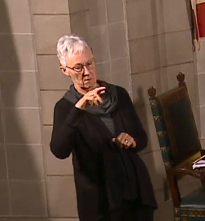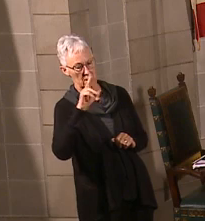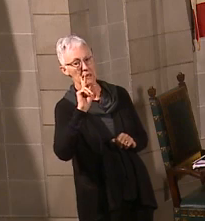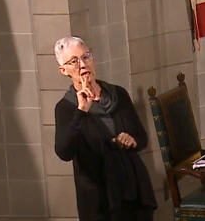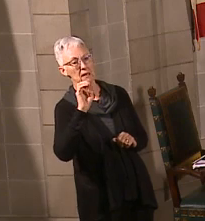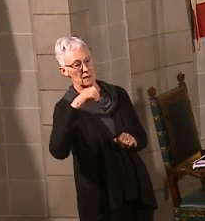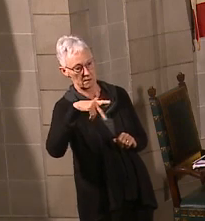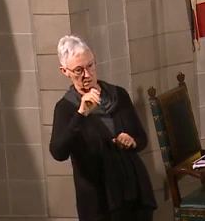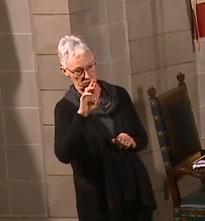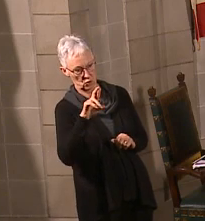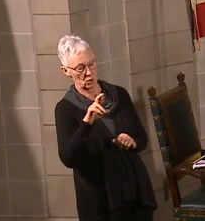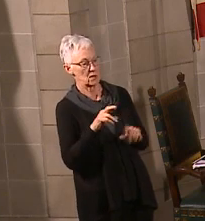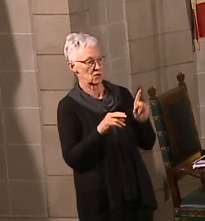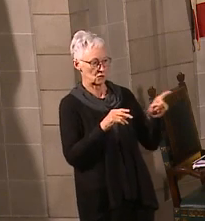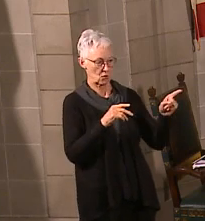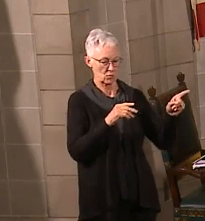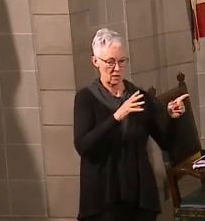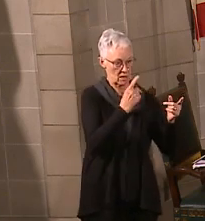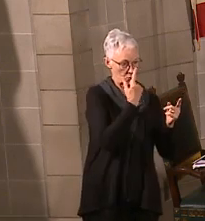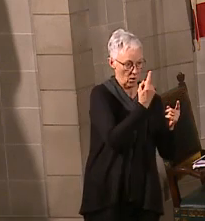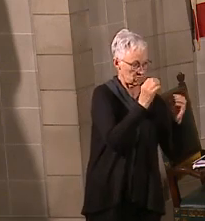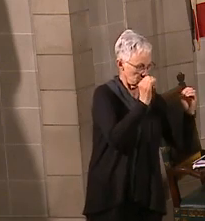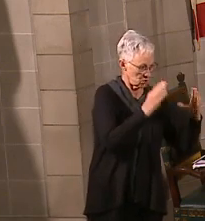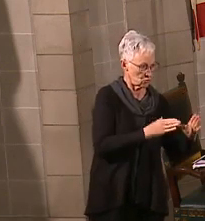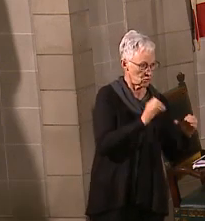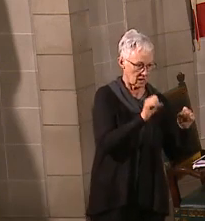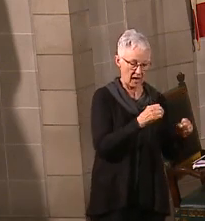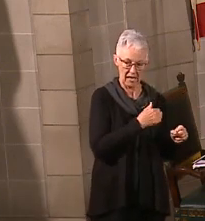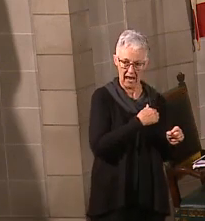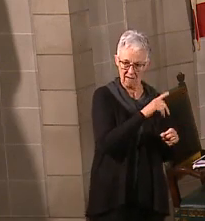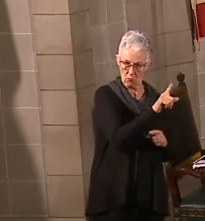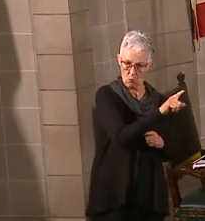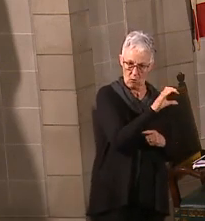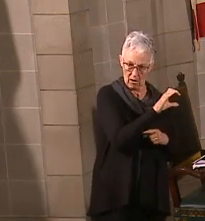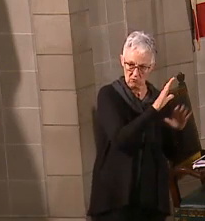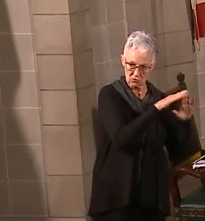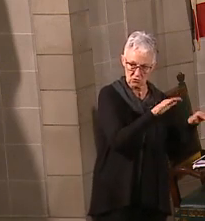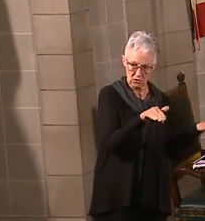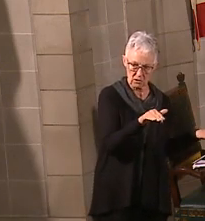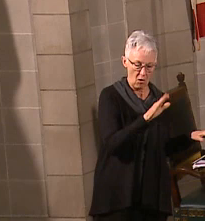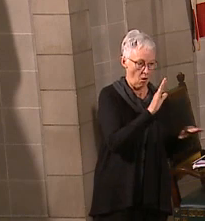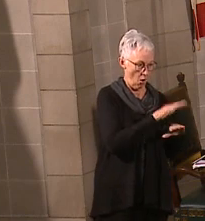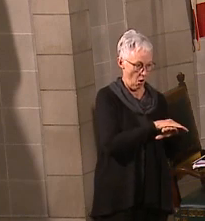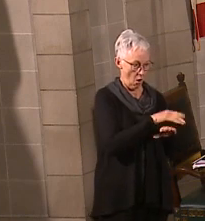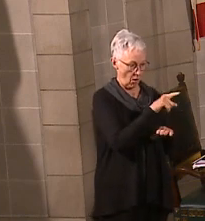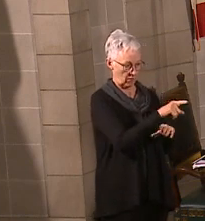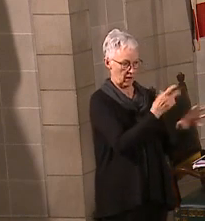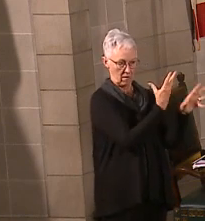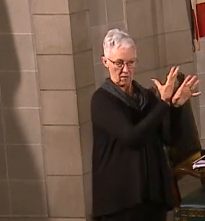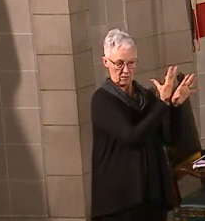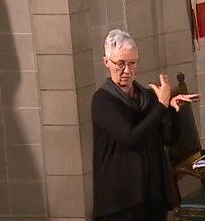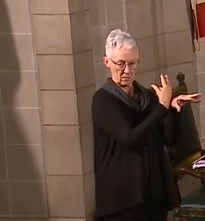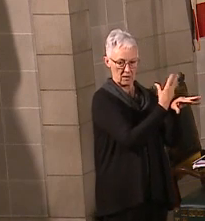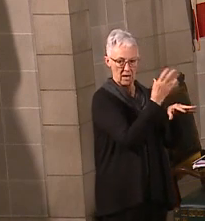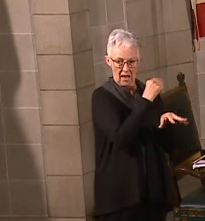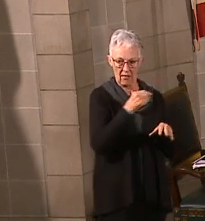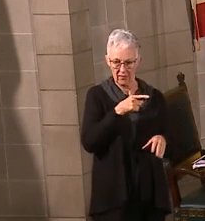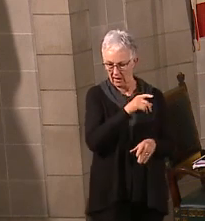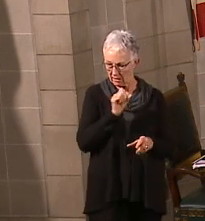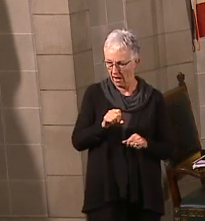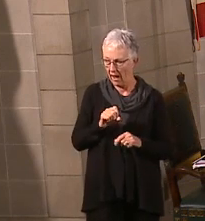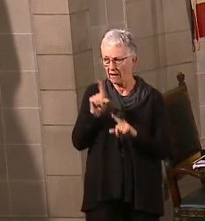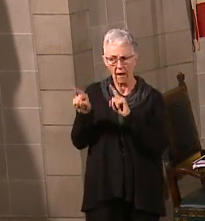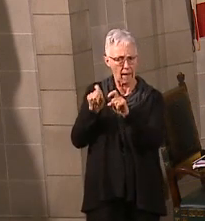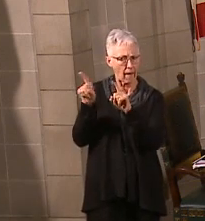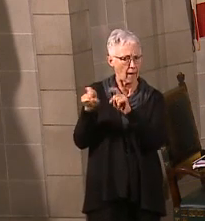with the zookeeper at the zoo and learn about the animal, ask their questions, and get really involved. That is our goal, because we want to